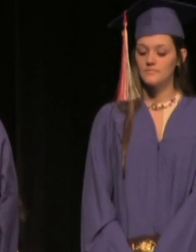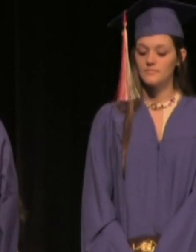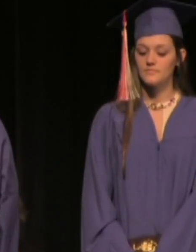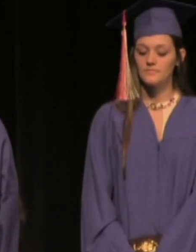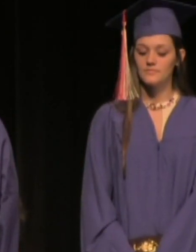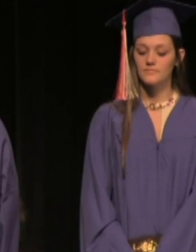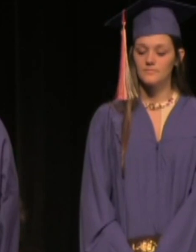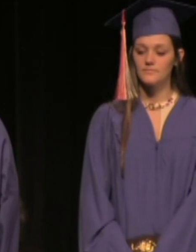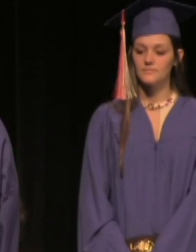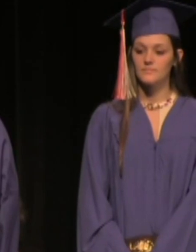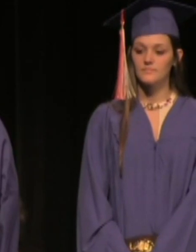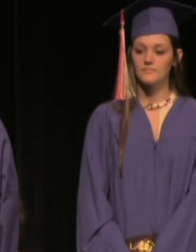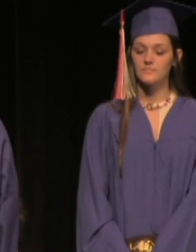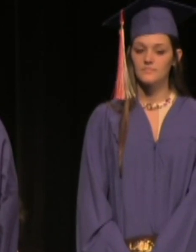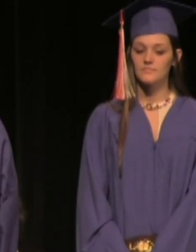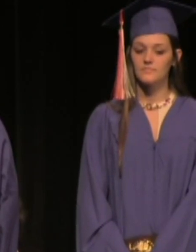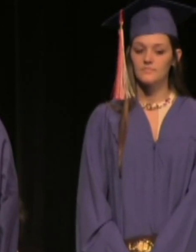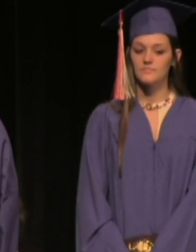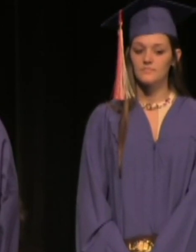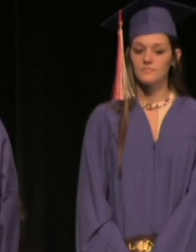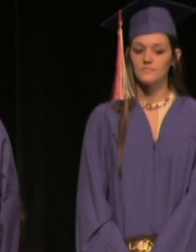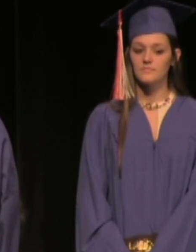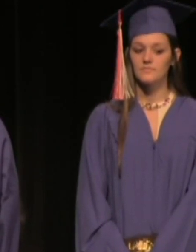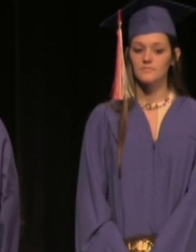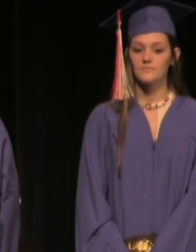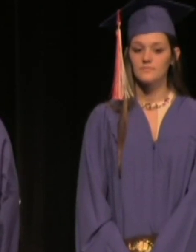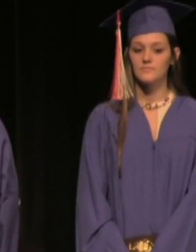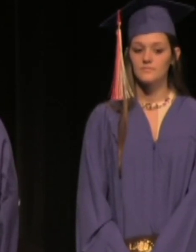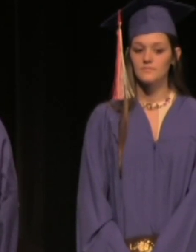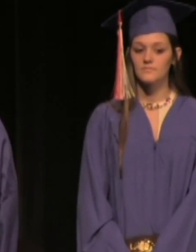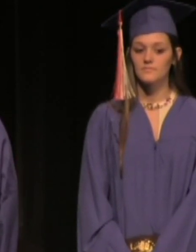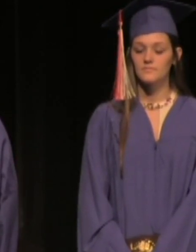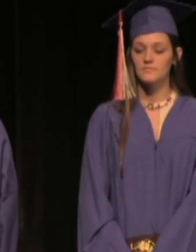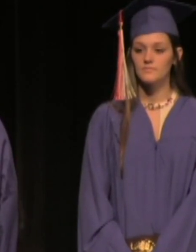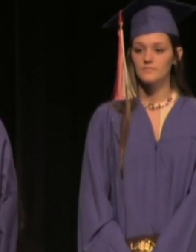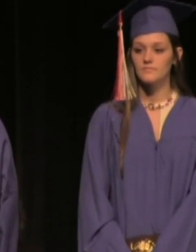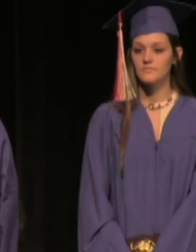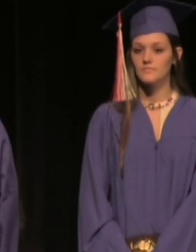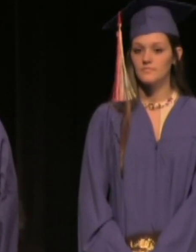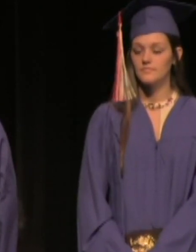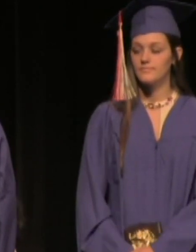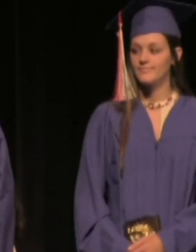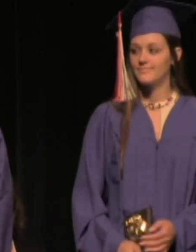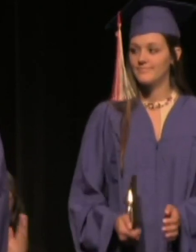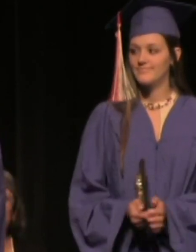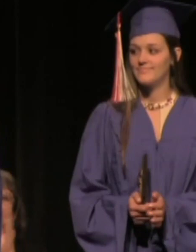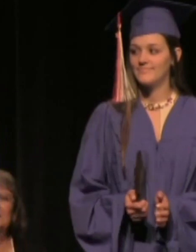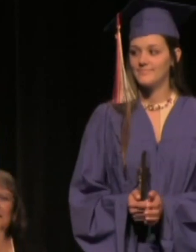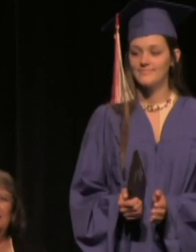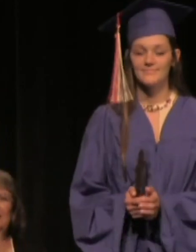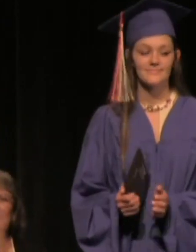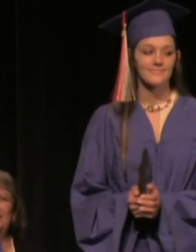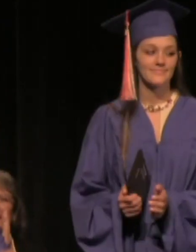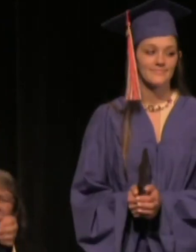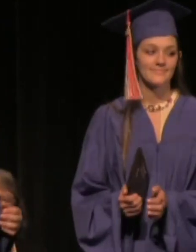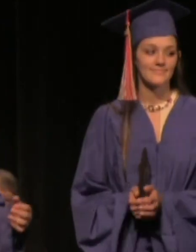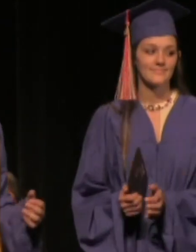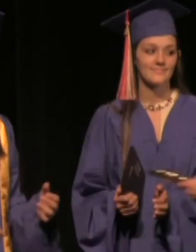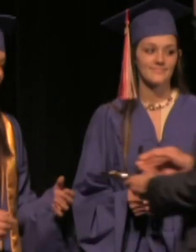pre-physical therapy degree and to continue her volleyball career. Congratulations, ABBA.